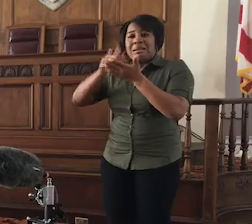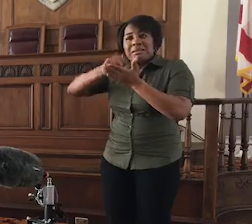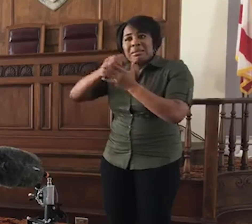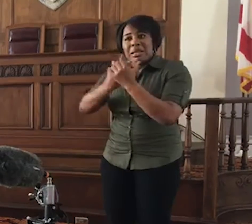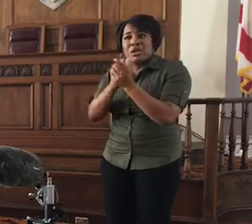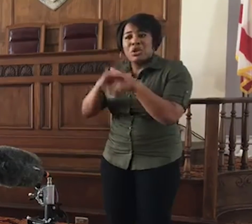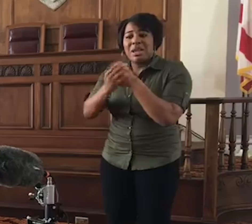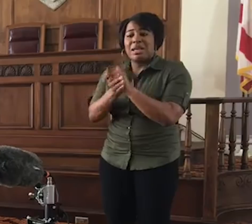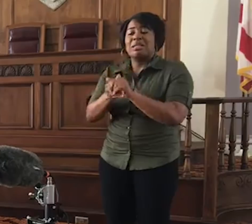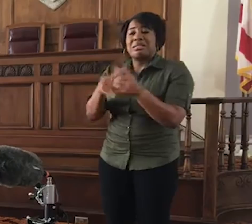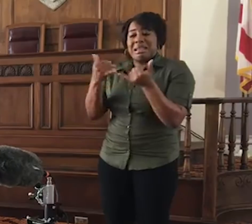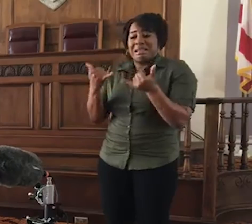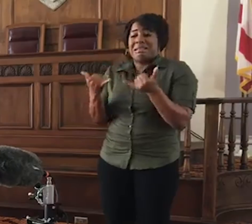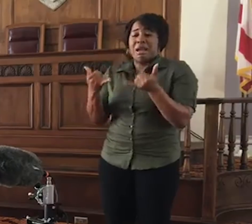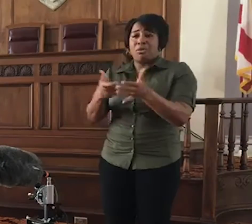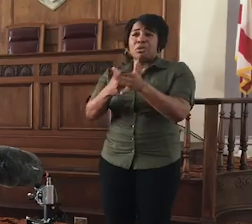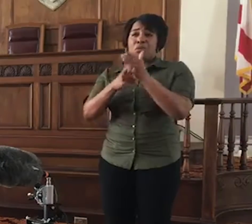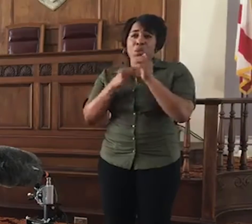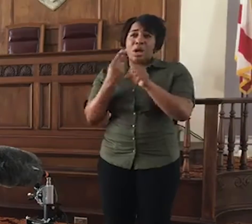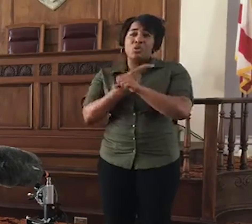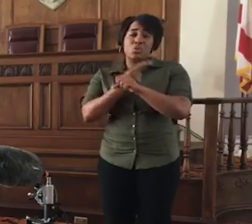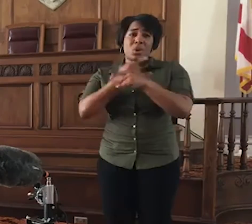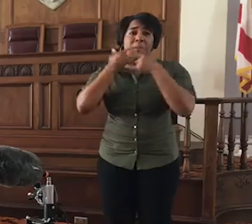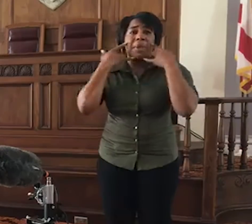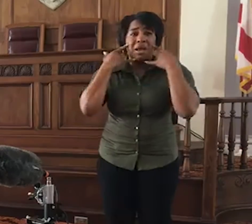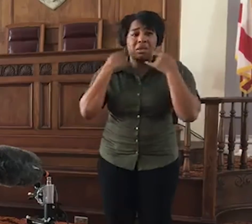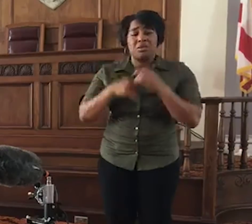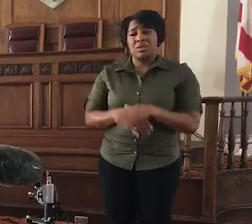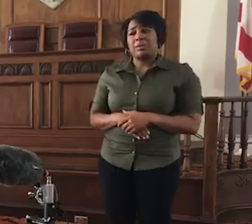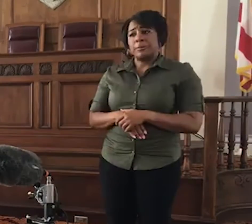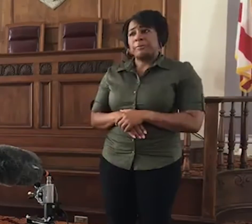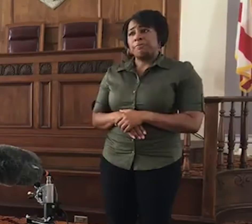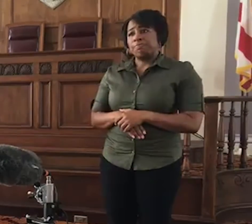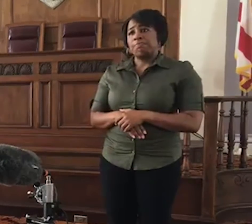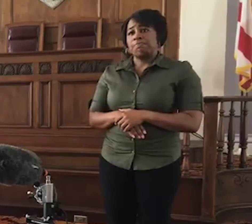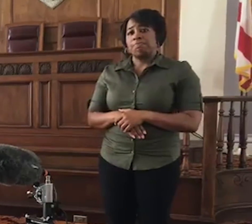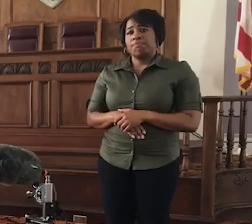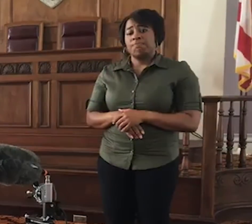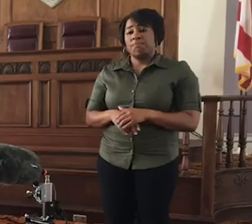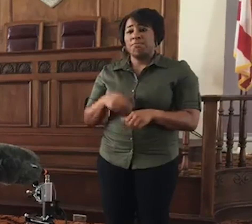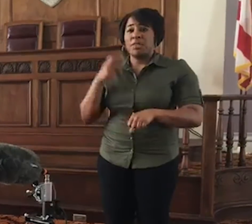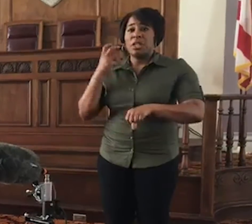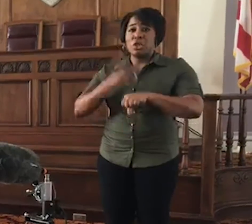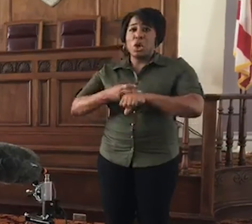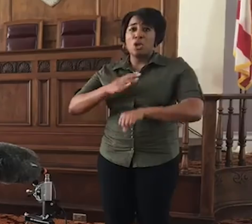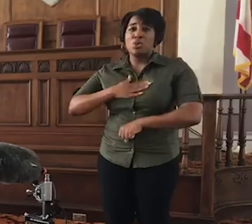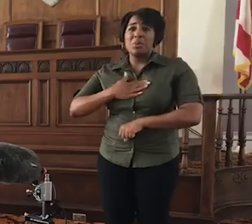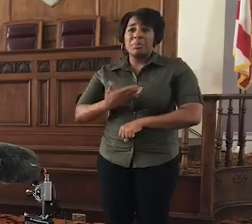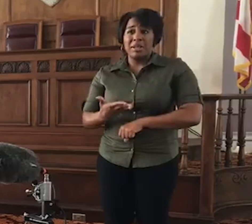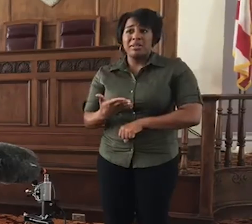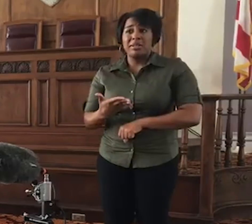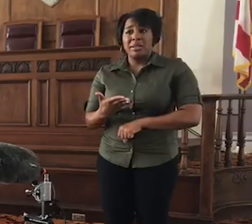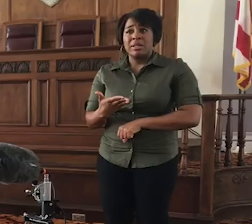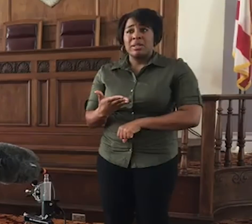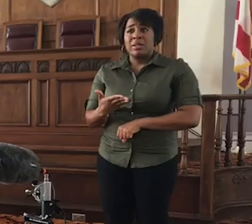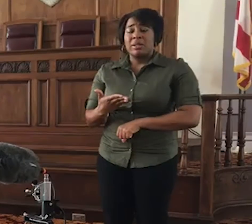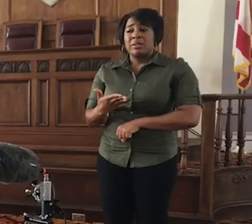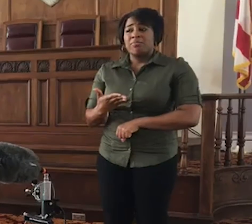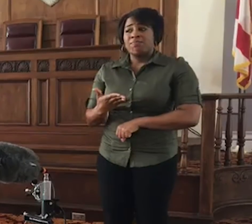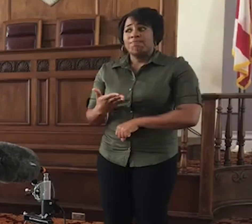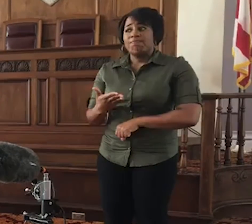wearing face masks. As hard as it is to admit, we are all learning to live